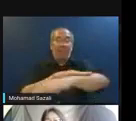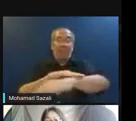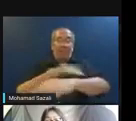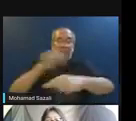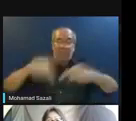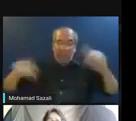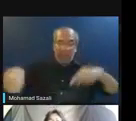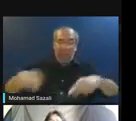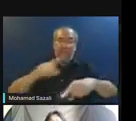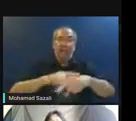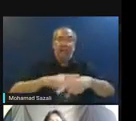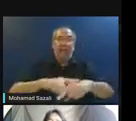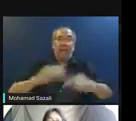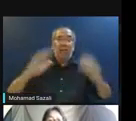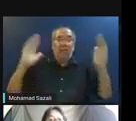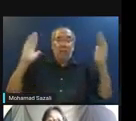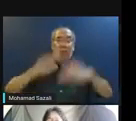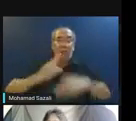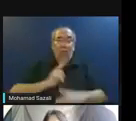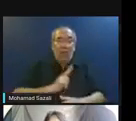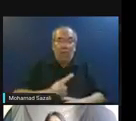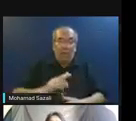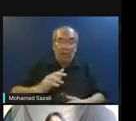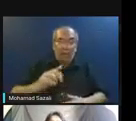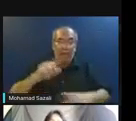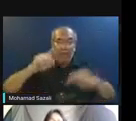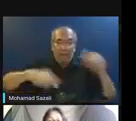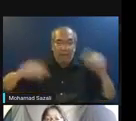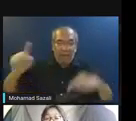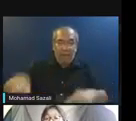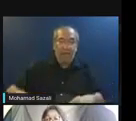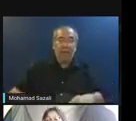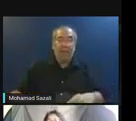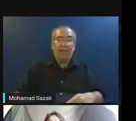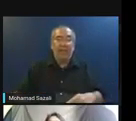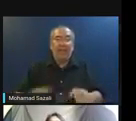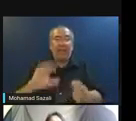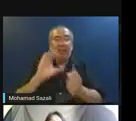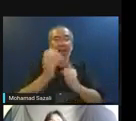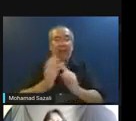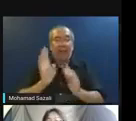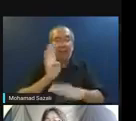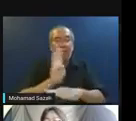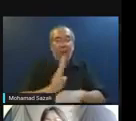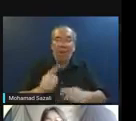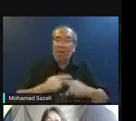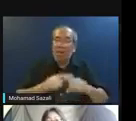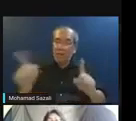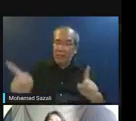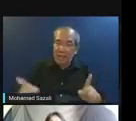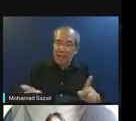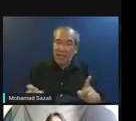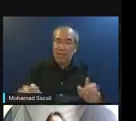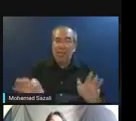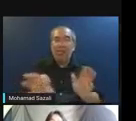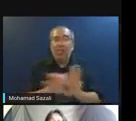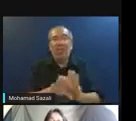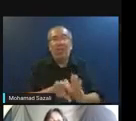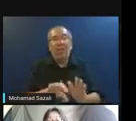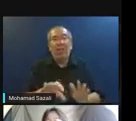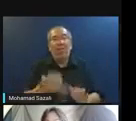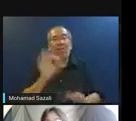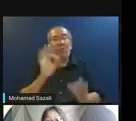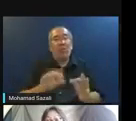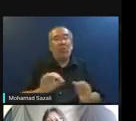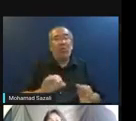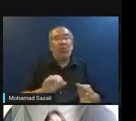in Malaysia, we have different races, we have different religions, different backgrounds,